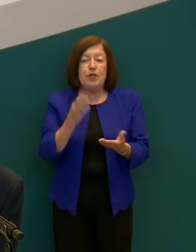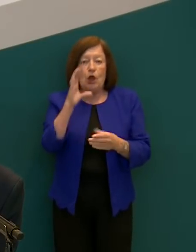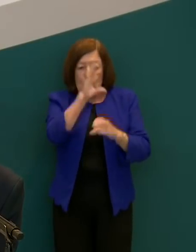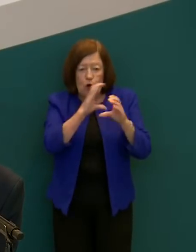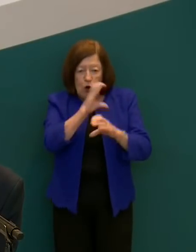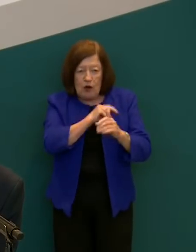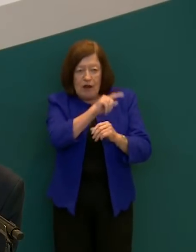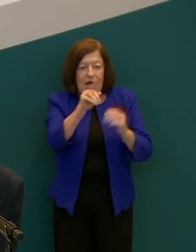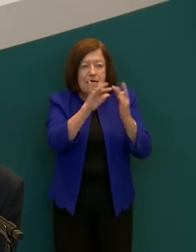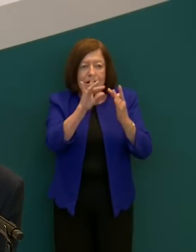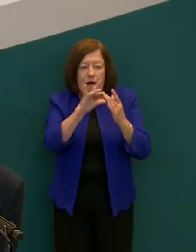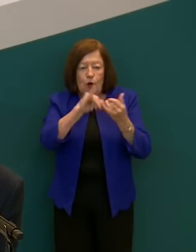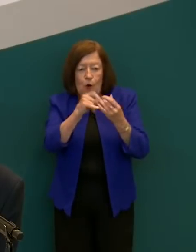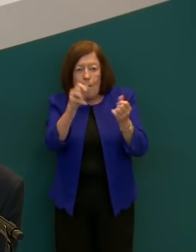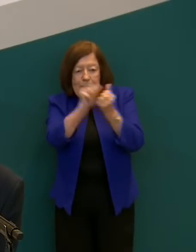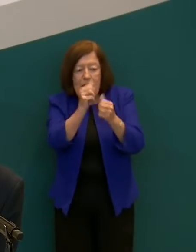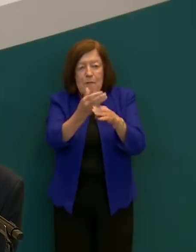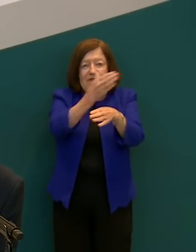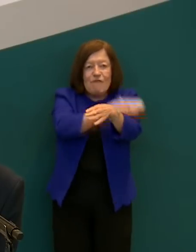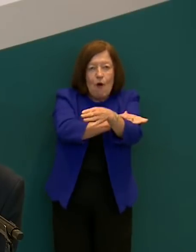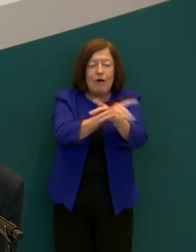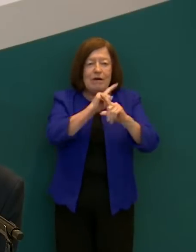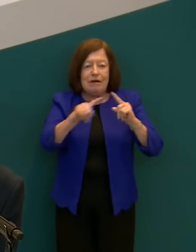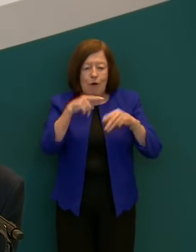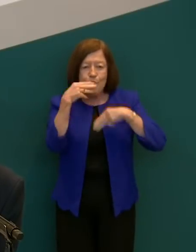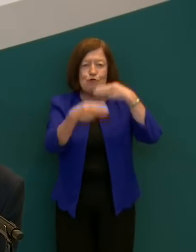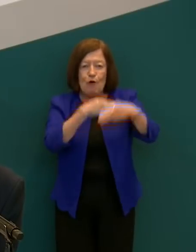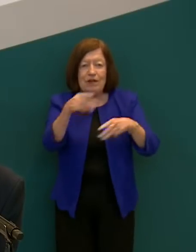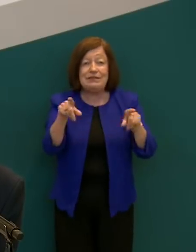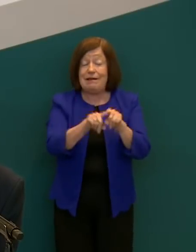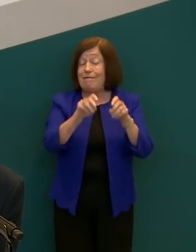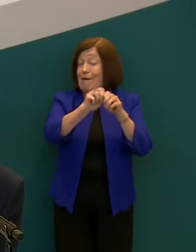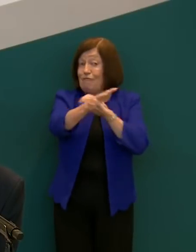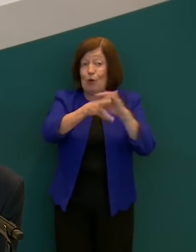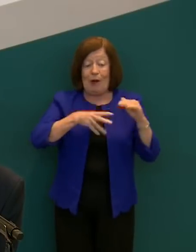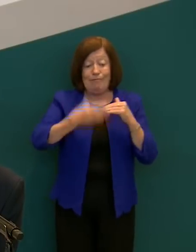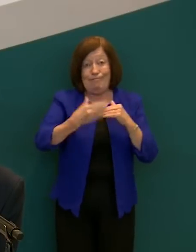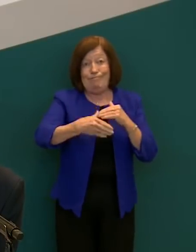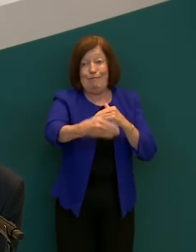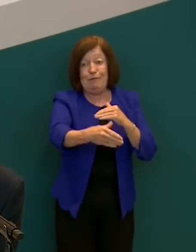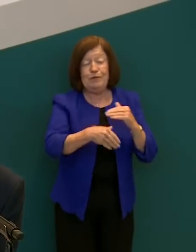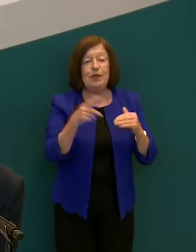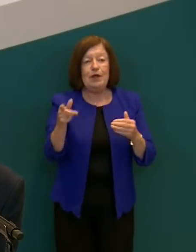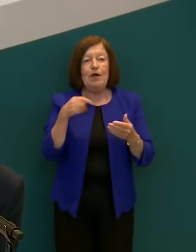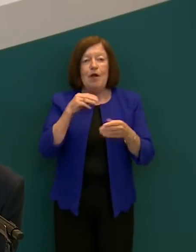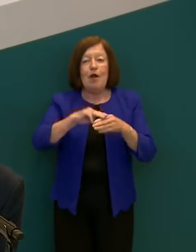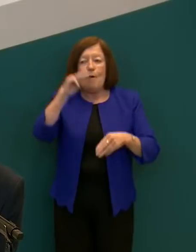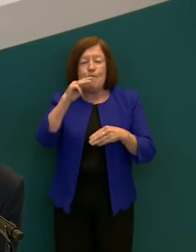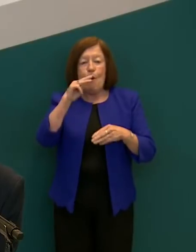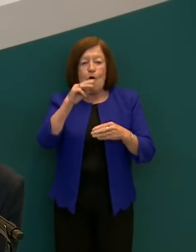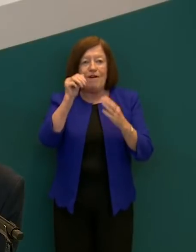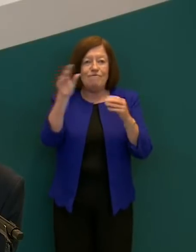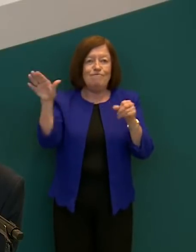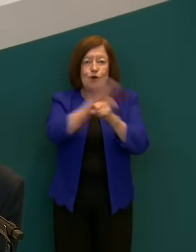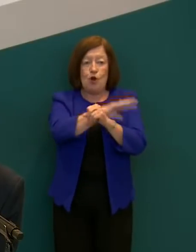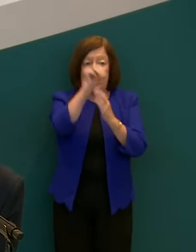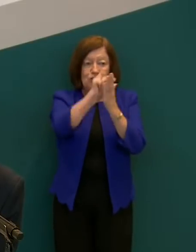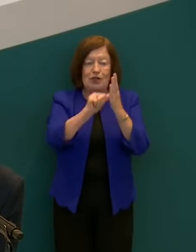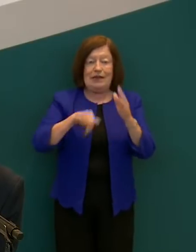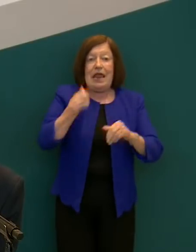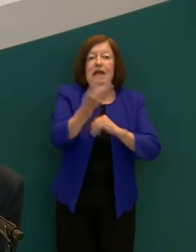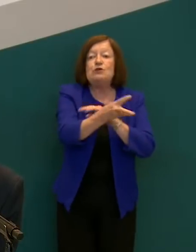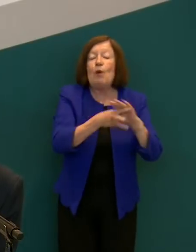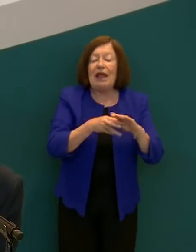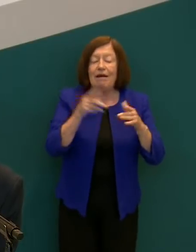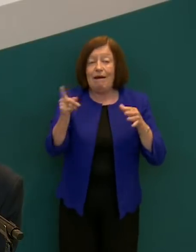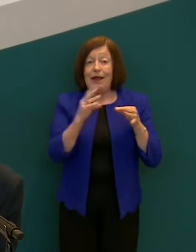at the contact tracing and testing pathways, as we do every week. So that we'll have a much fuller agenda next week, as I said, in relation